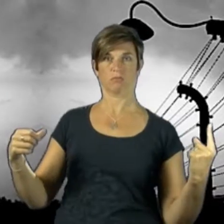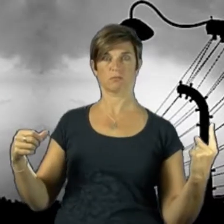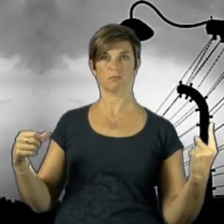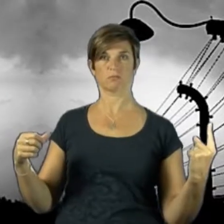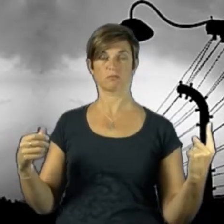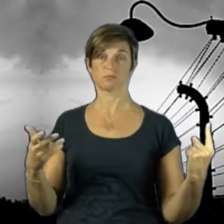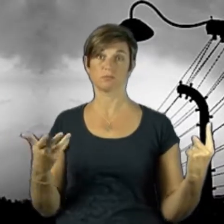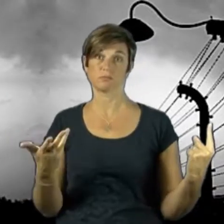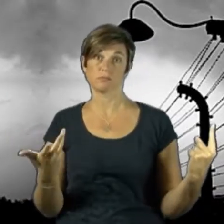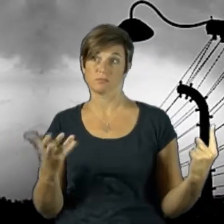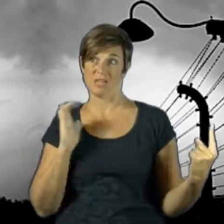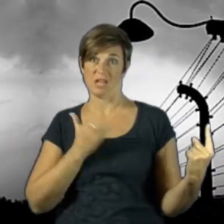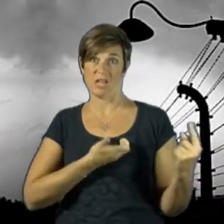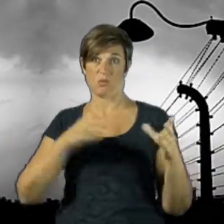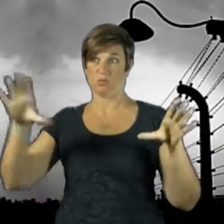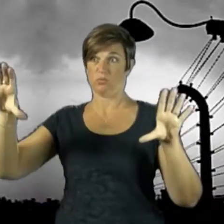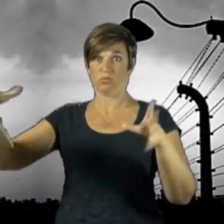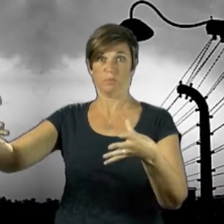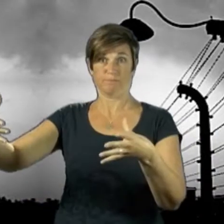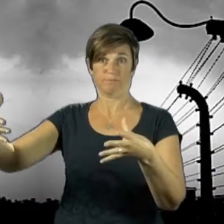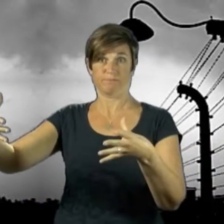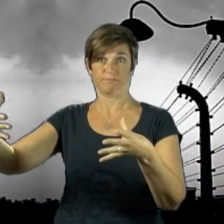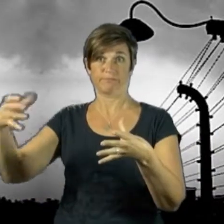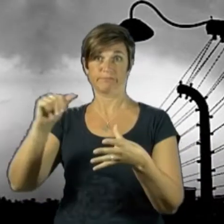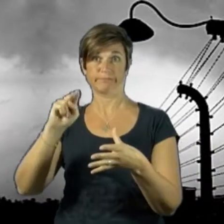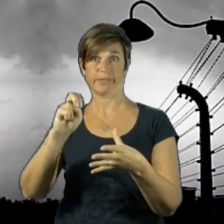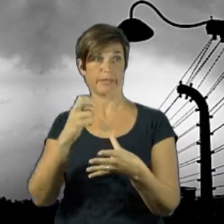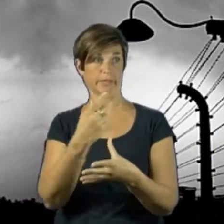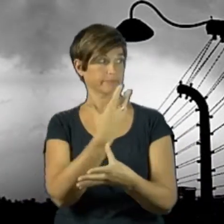As a result, Anne couldn't go with our group.